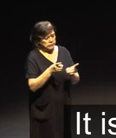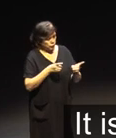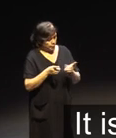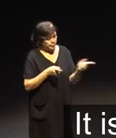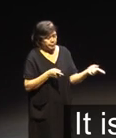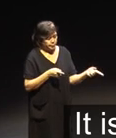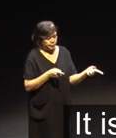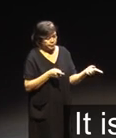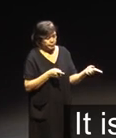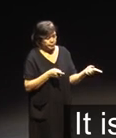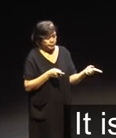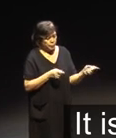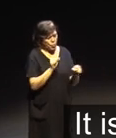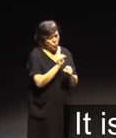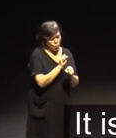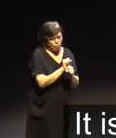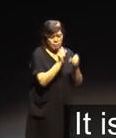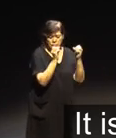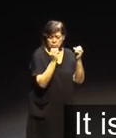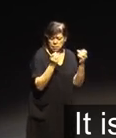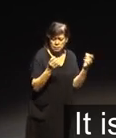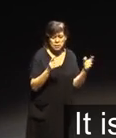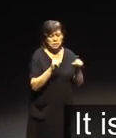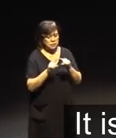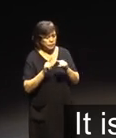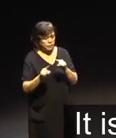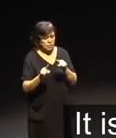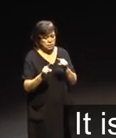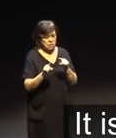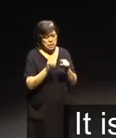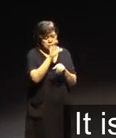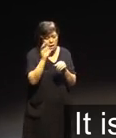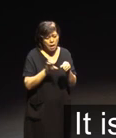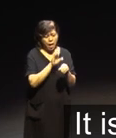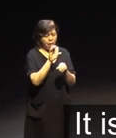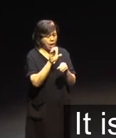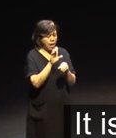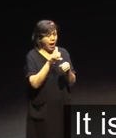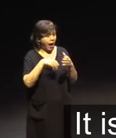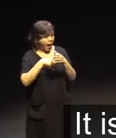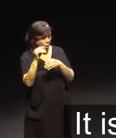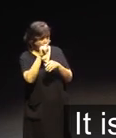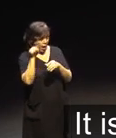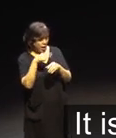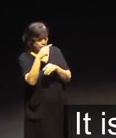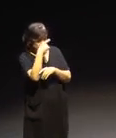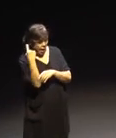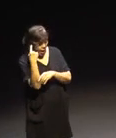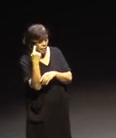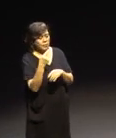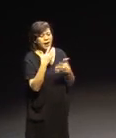is a work of many multiple concentric circles in black, outline, shades of